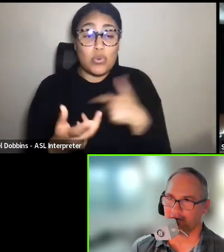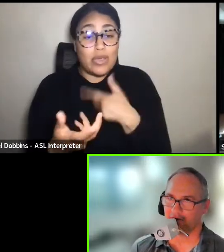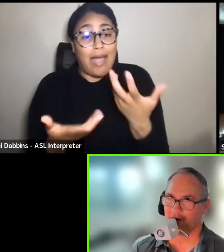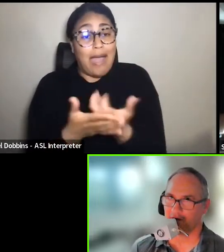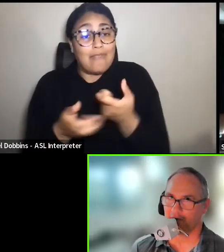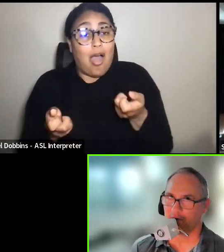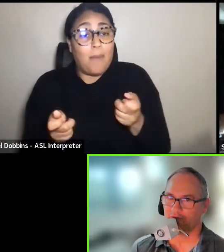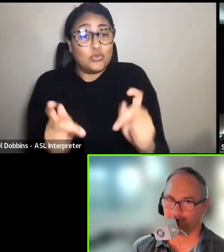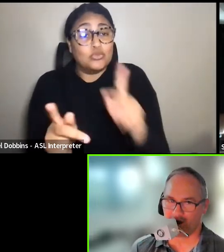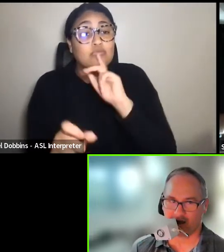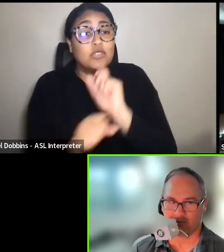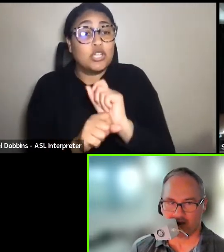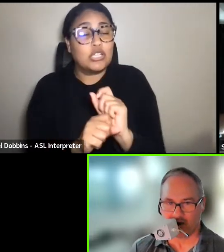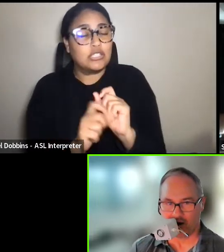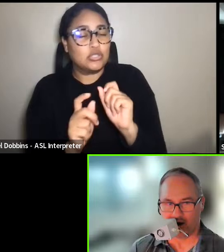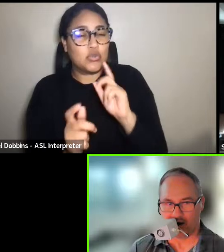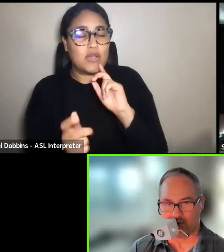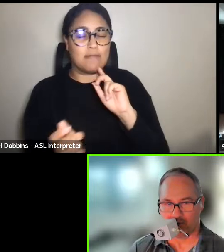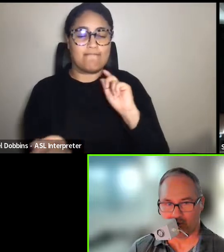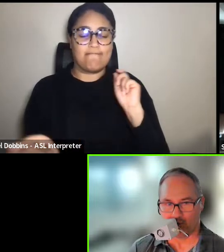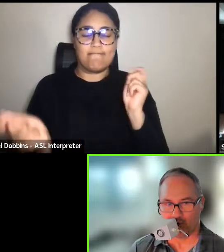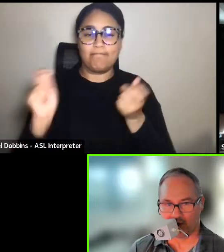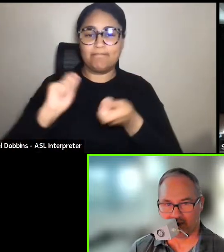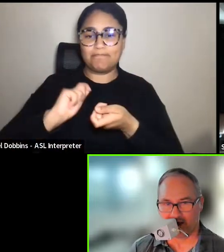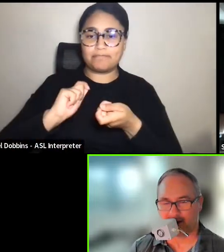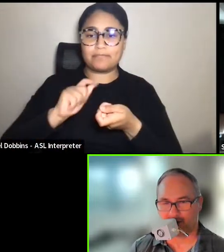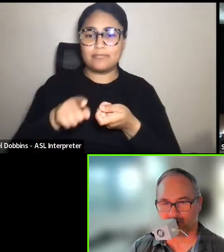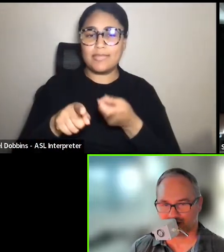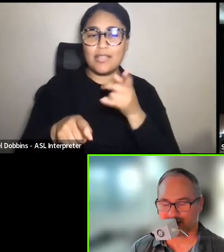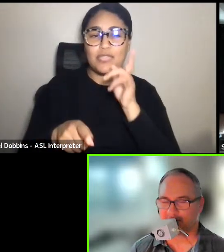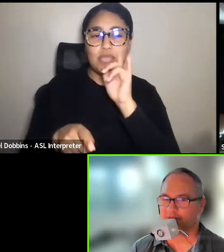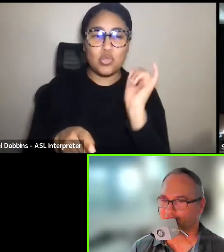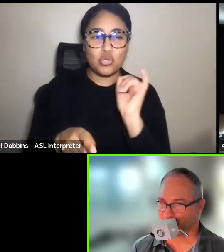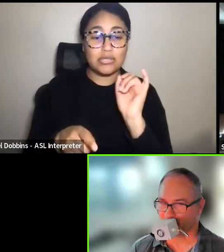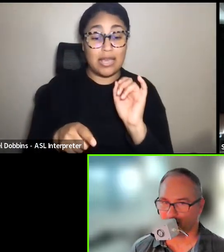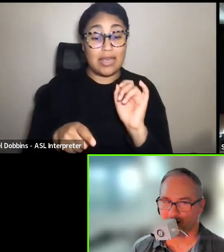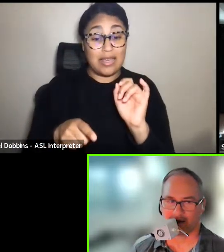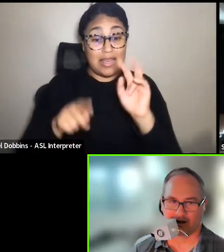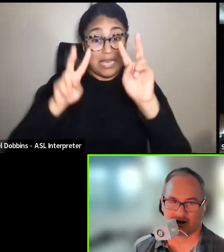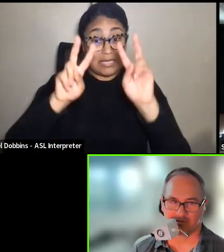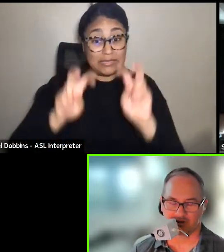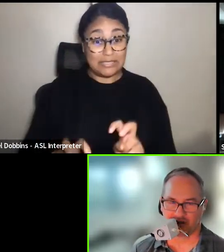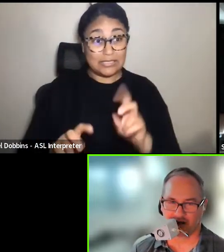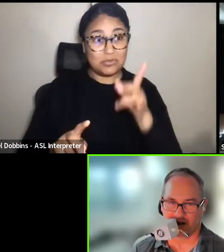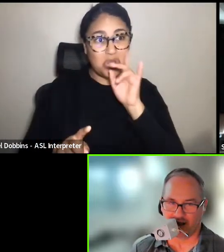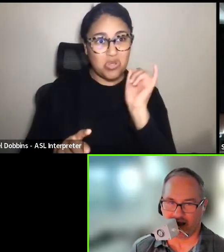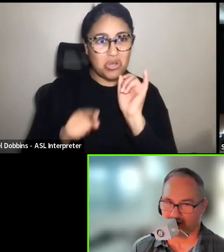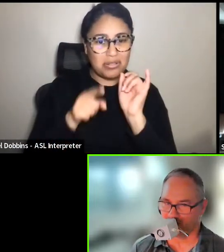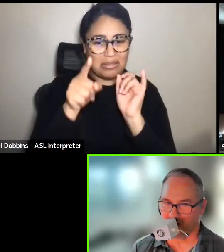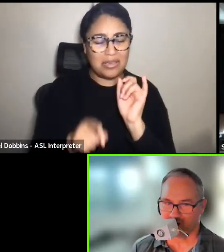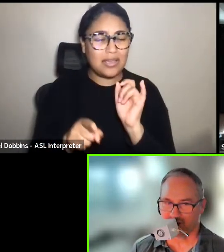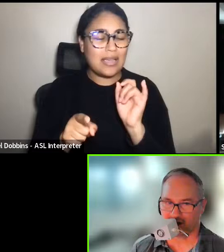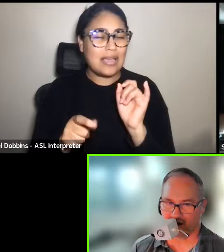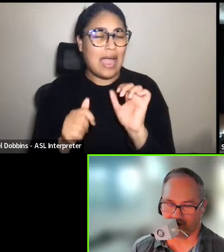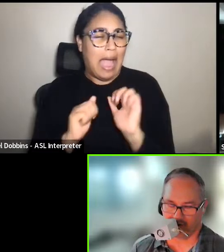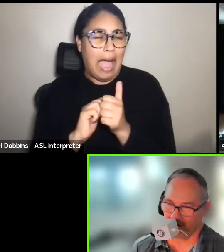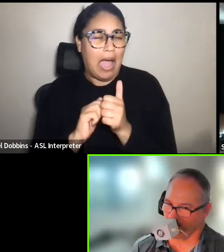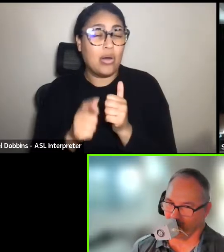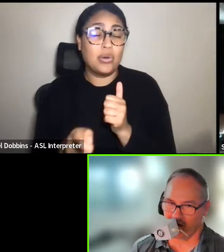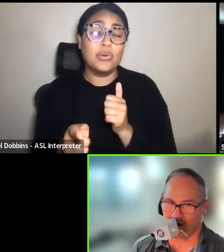kind of reframe what those assessments look like, so that, as you